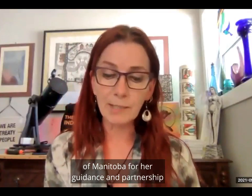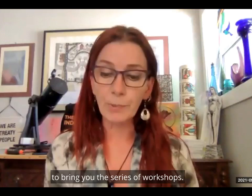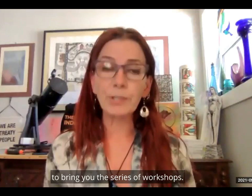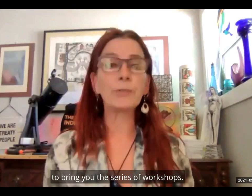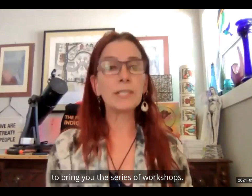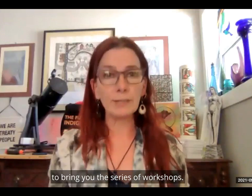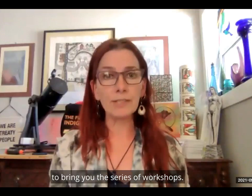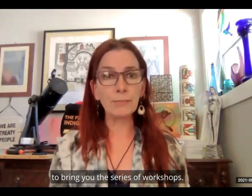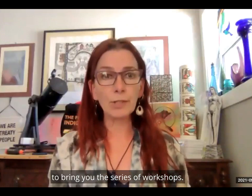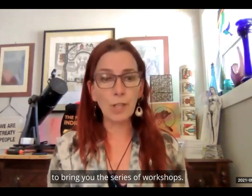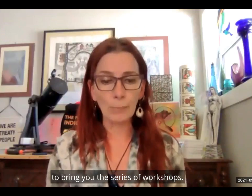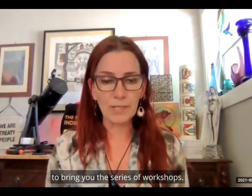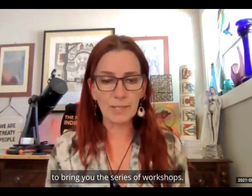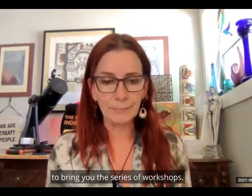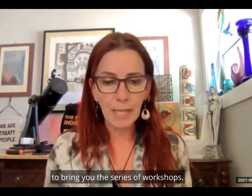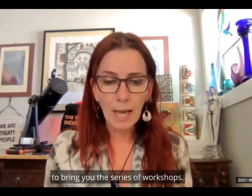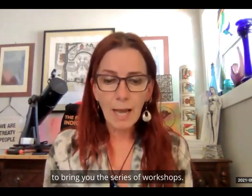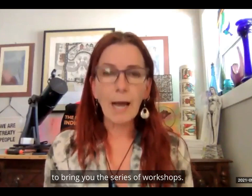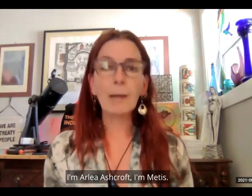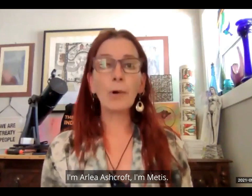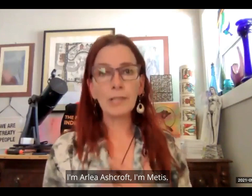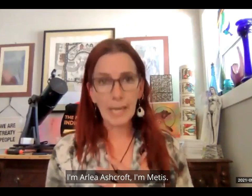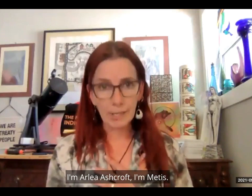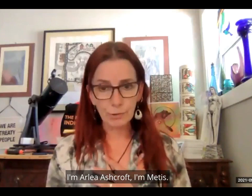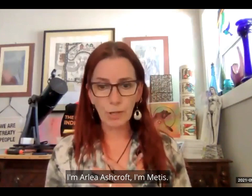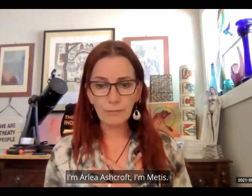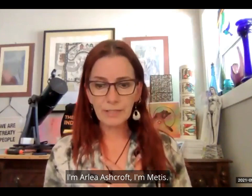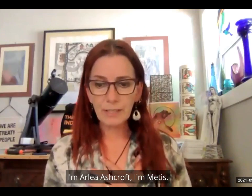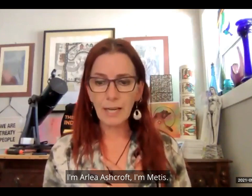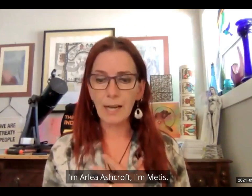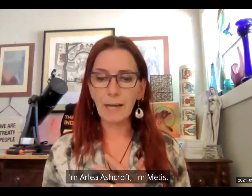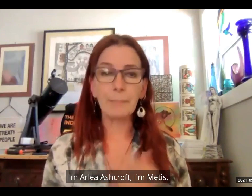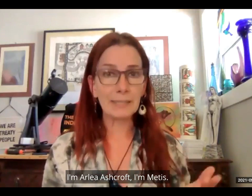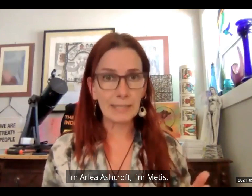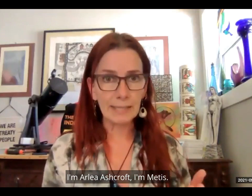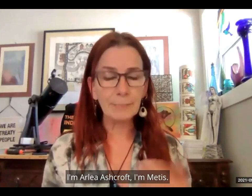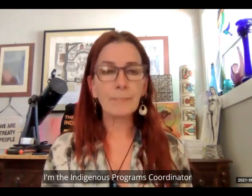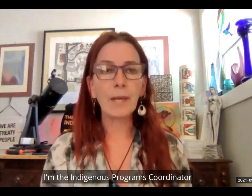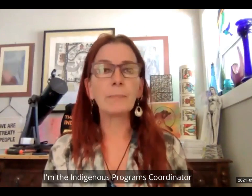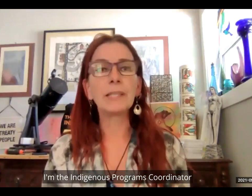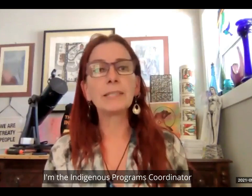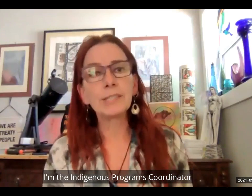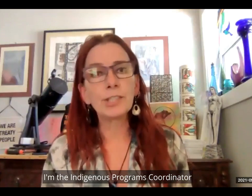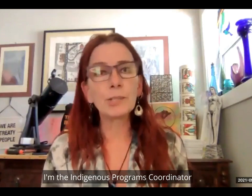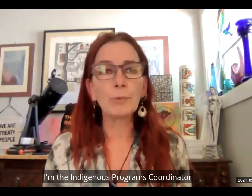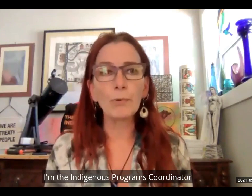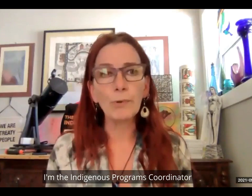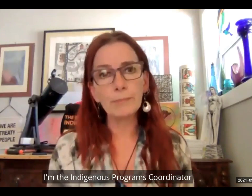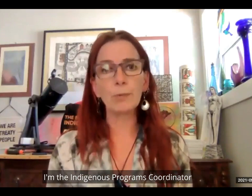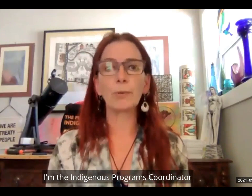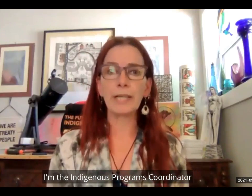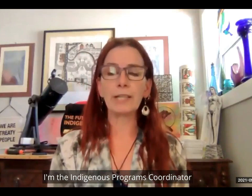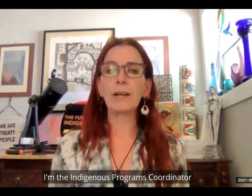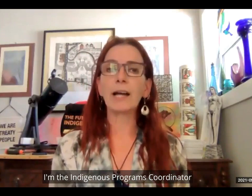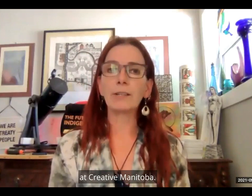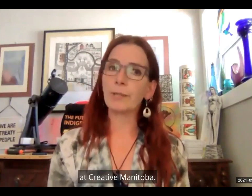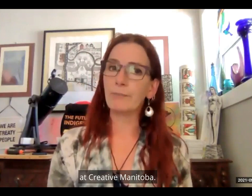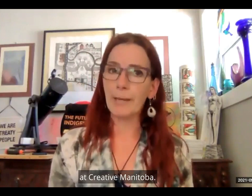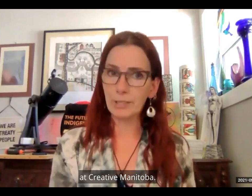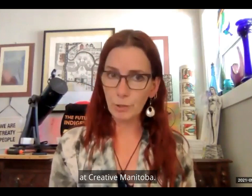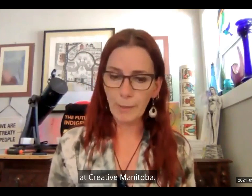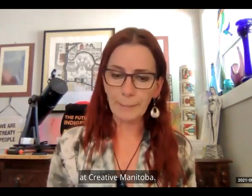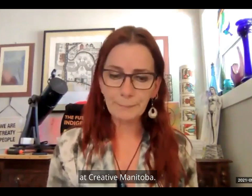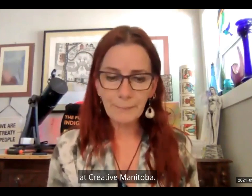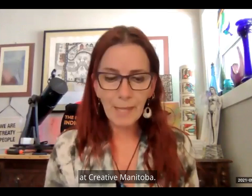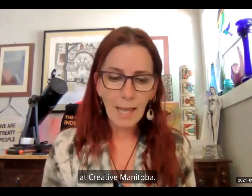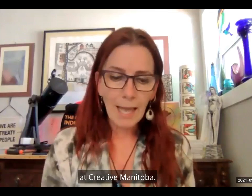partnership to bring you this series of workshops. I'm Arlie Ashcroft. I'm Métis. I'm the Indigenous Programs Coordinator at